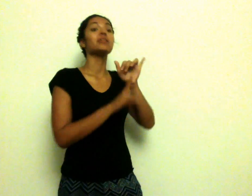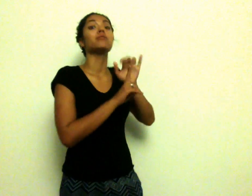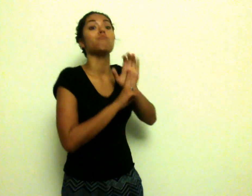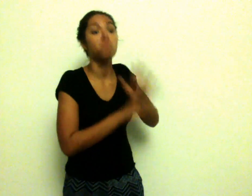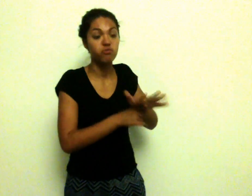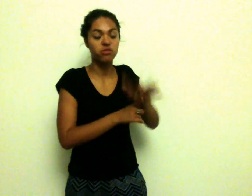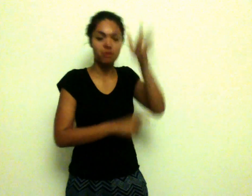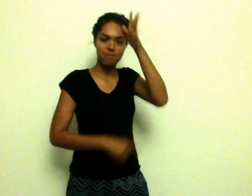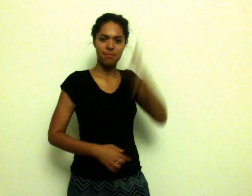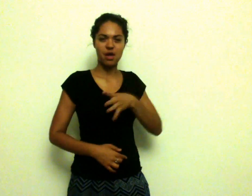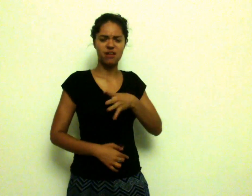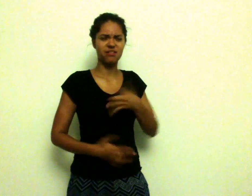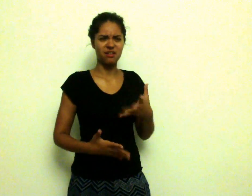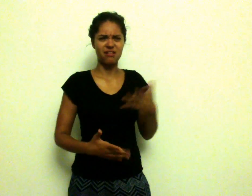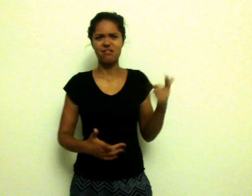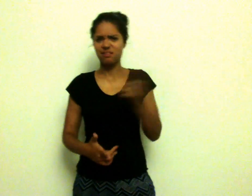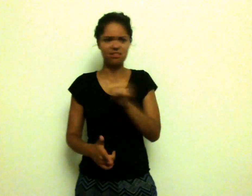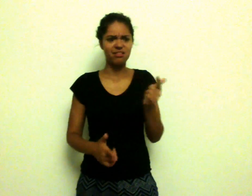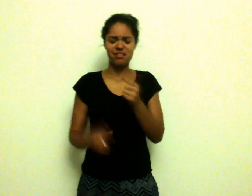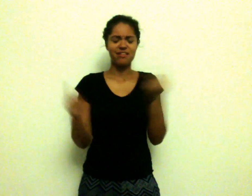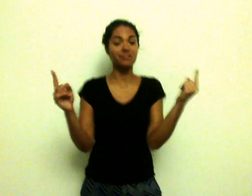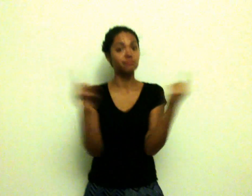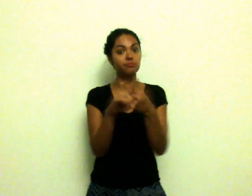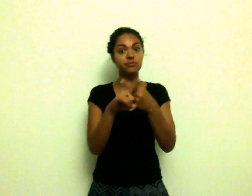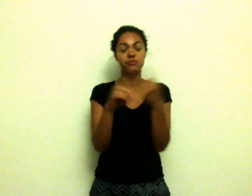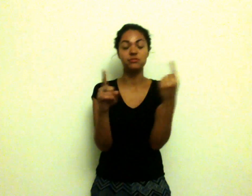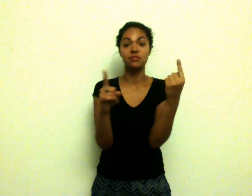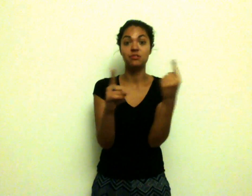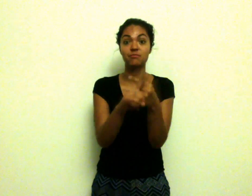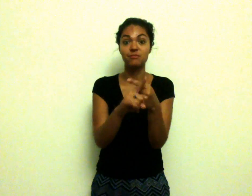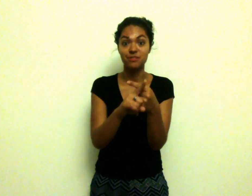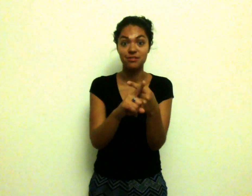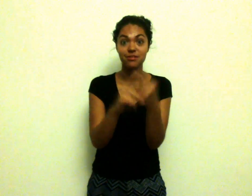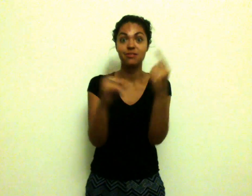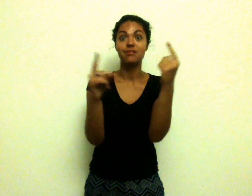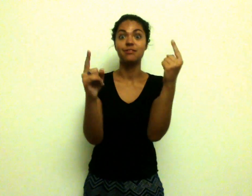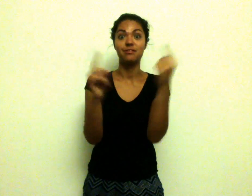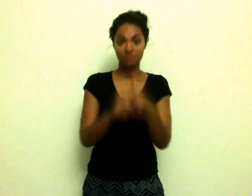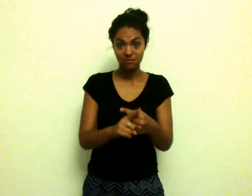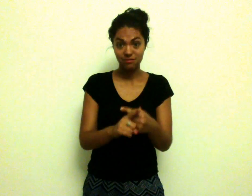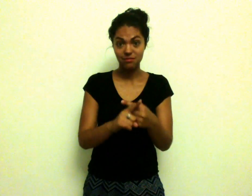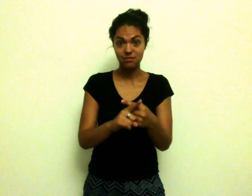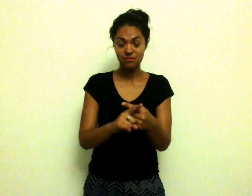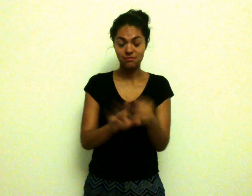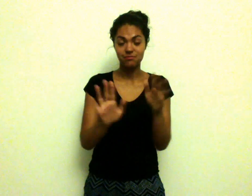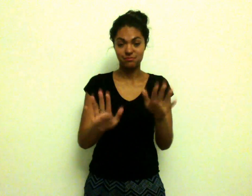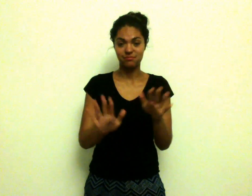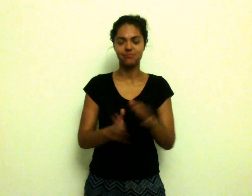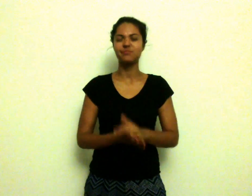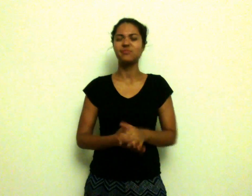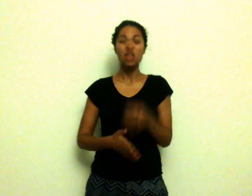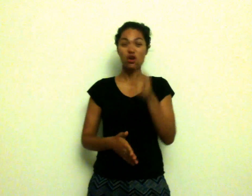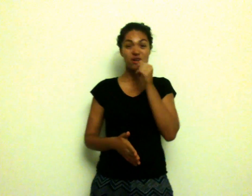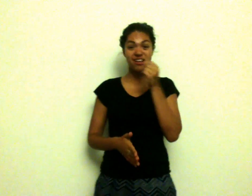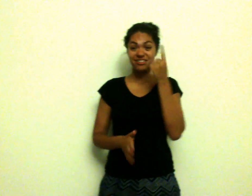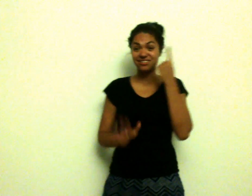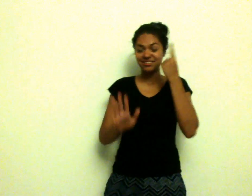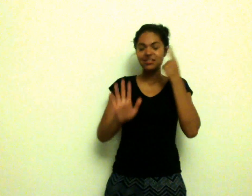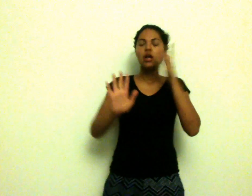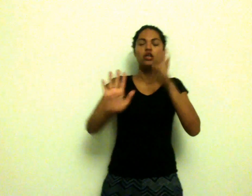Think about it. And just in case we don't get it in our postmodern world, with such stark logic and prose, let's